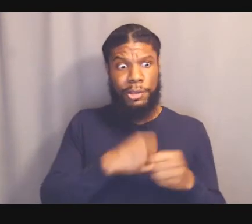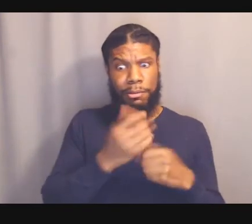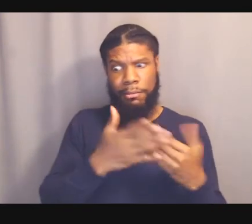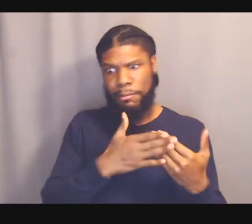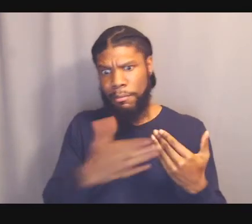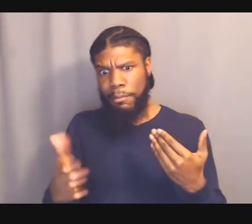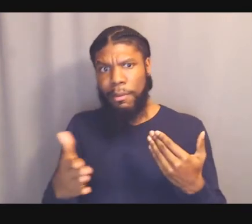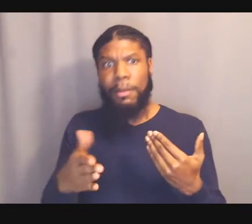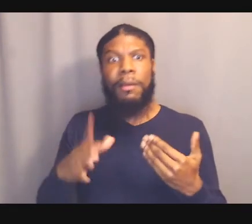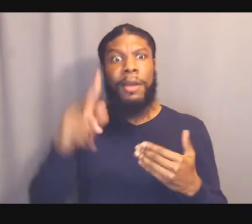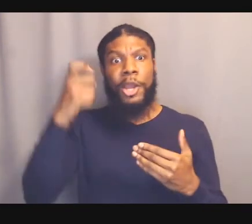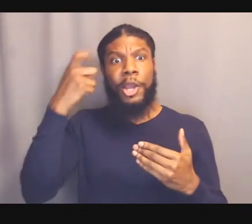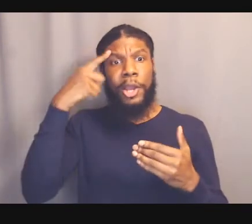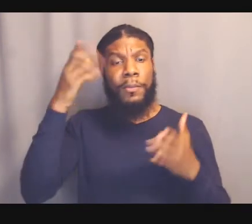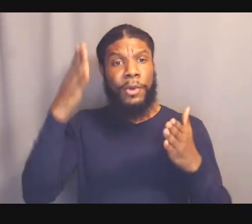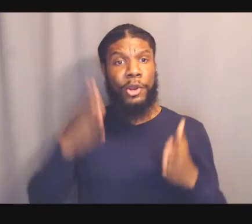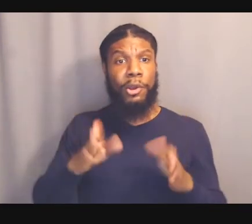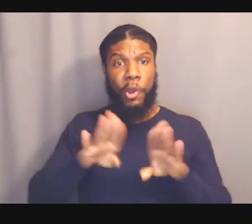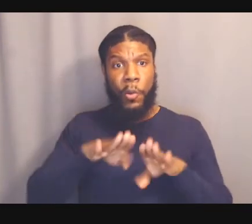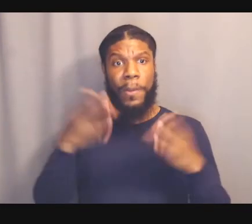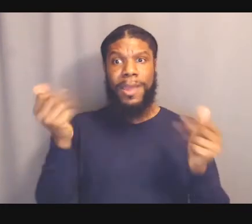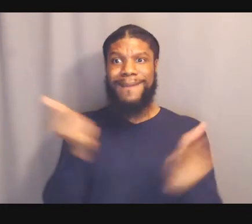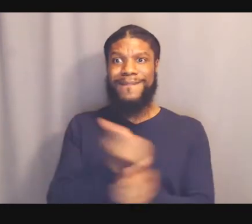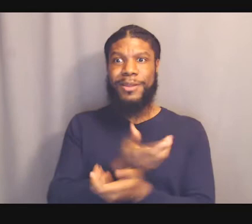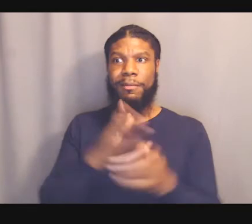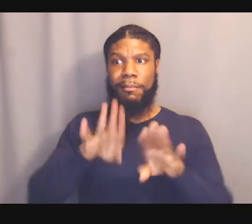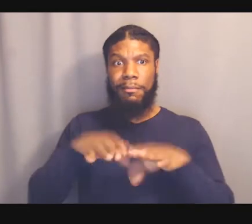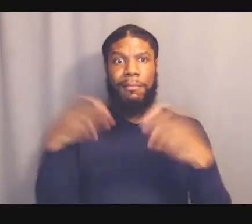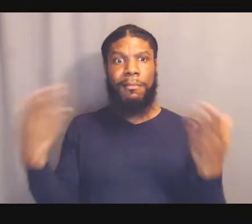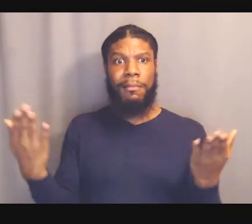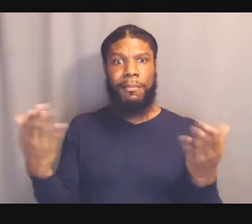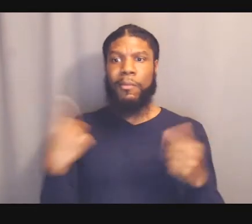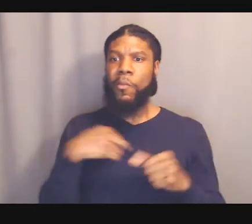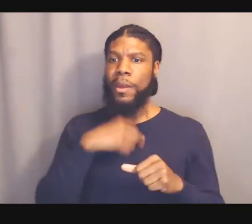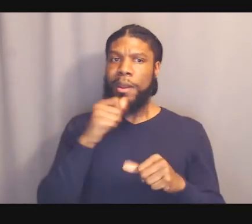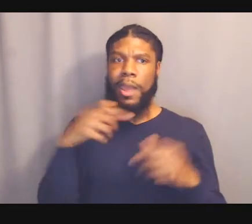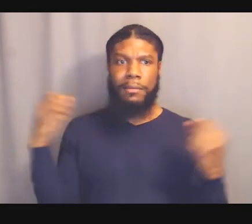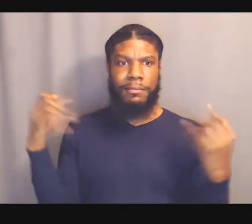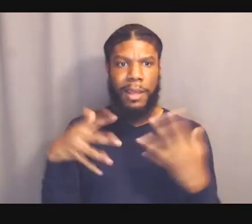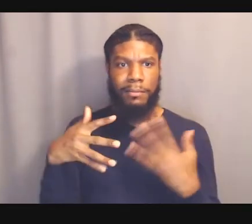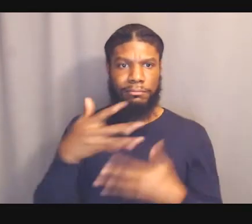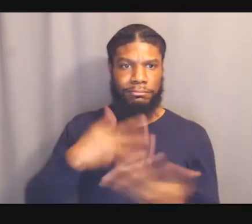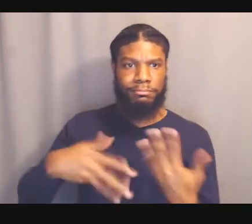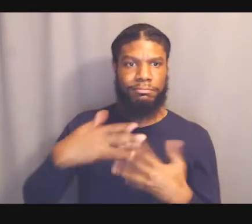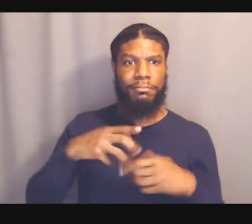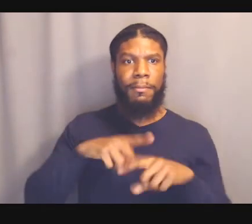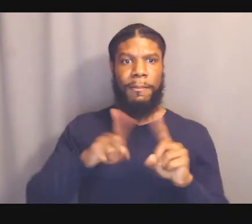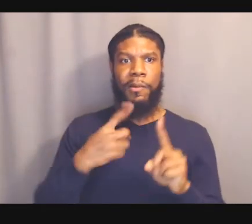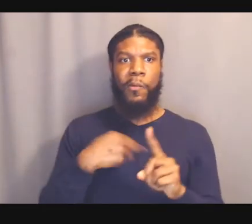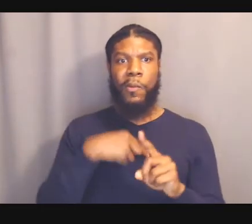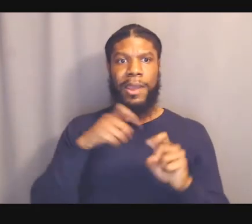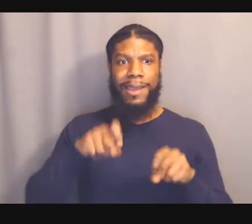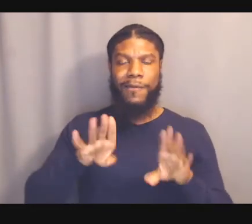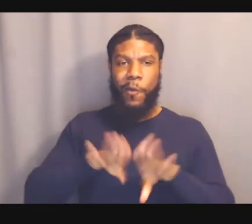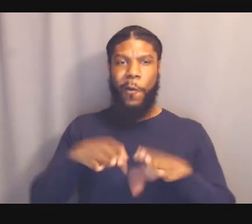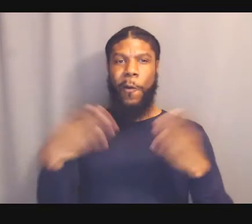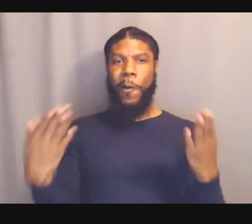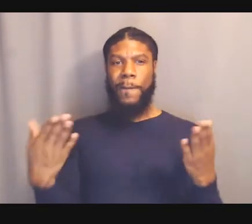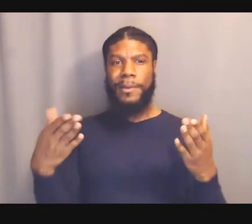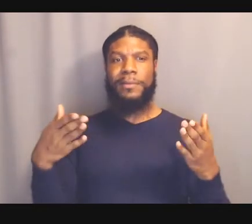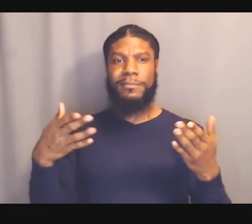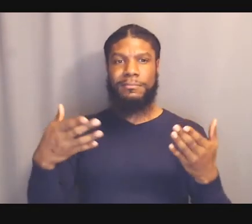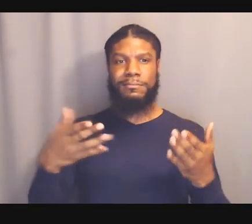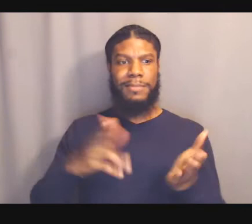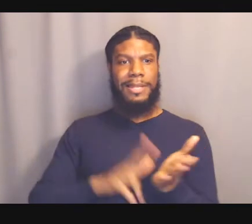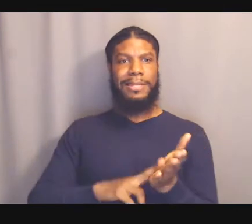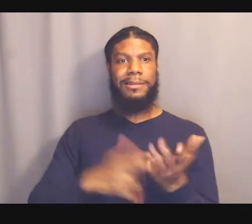we're not gathering, we're now having to resume paying opened up lease. Opened up